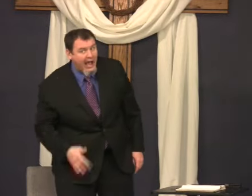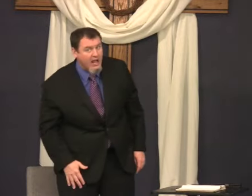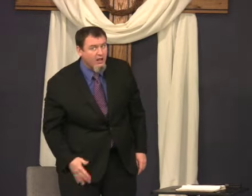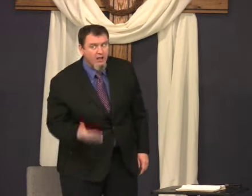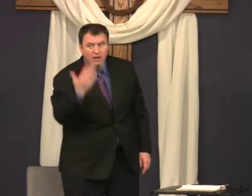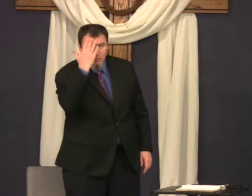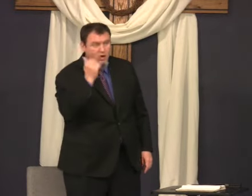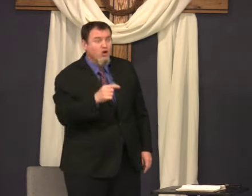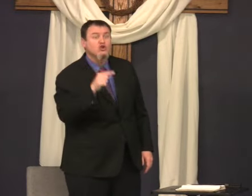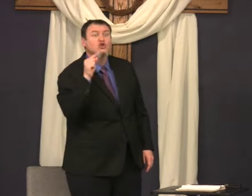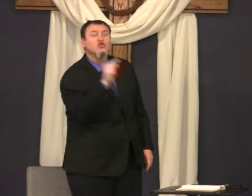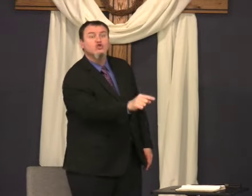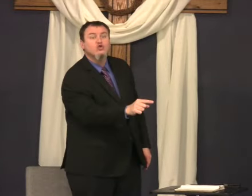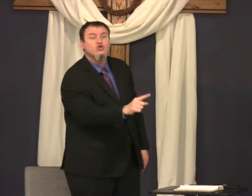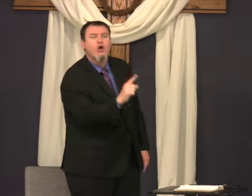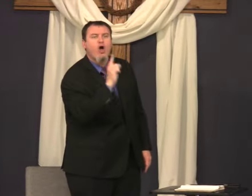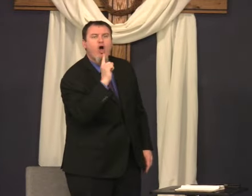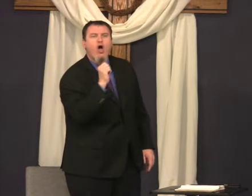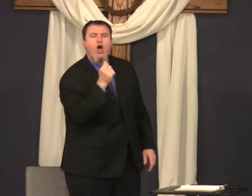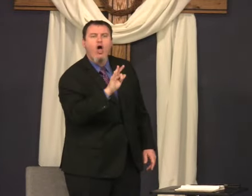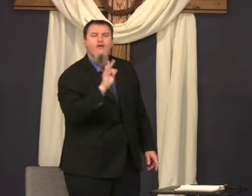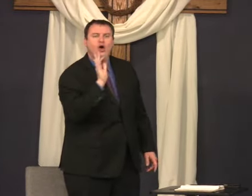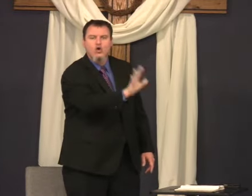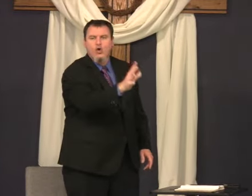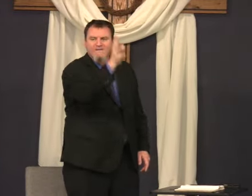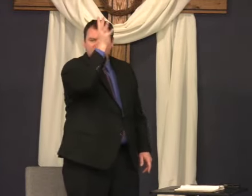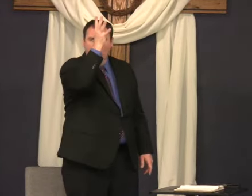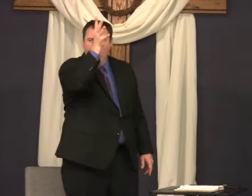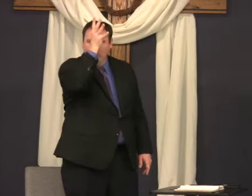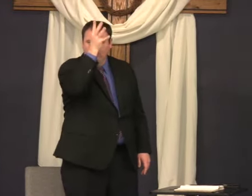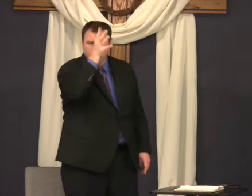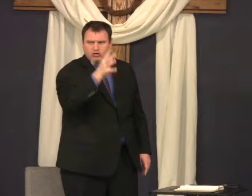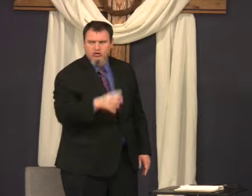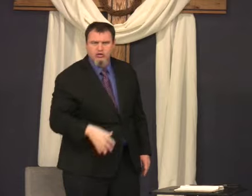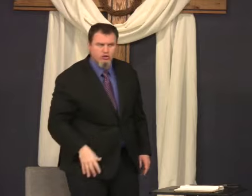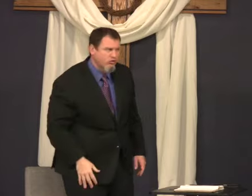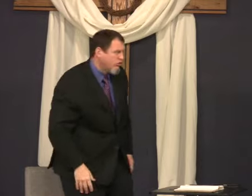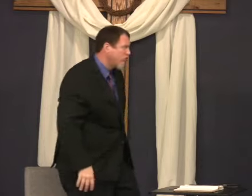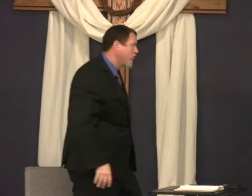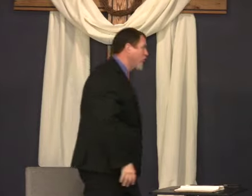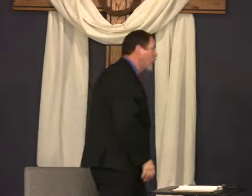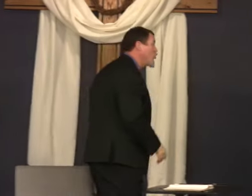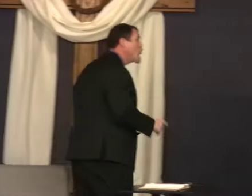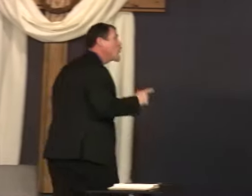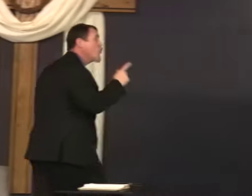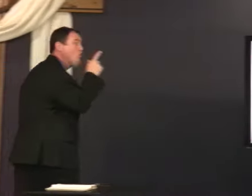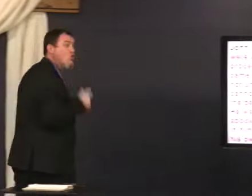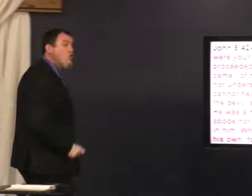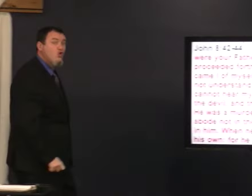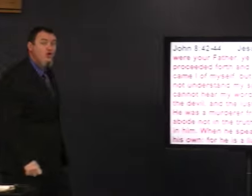Why? Because you are of your father, who?